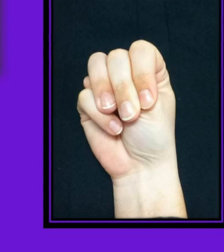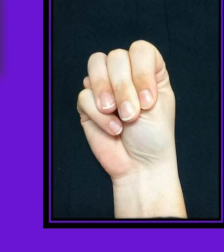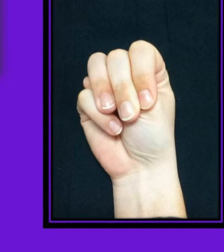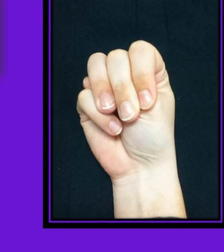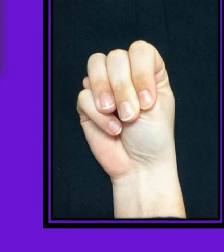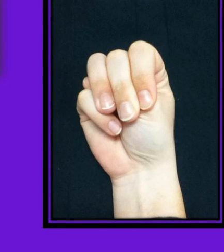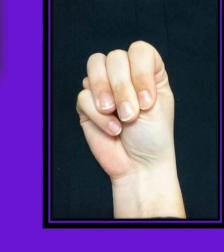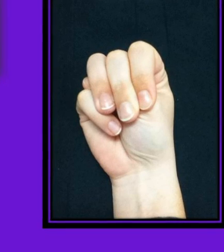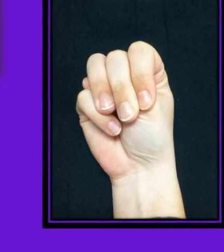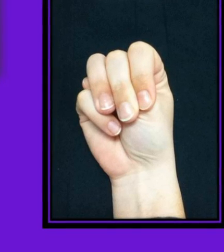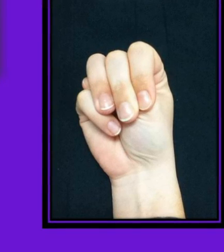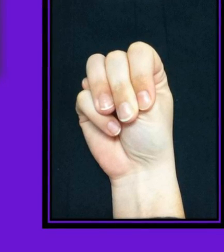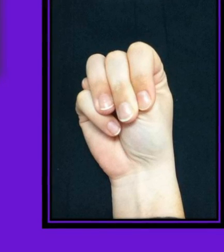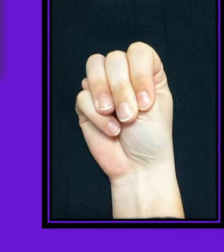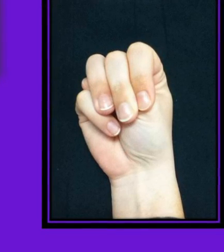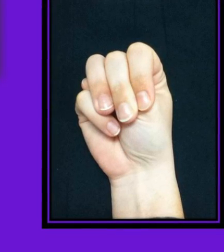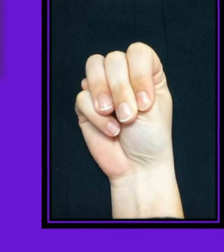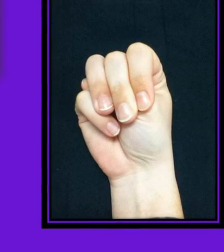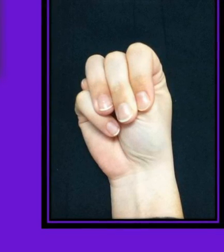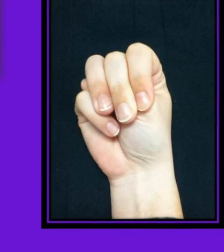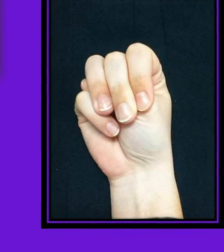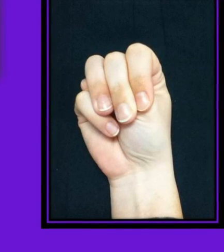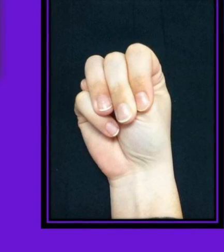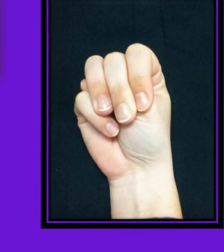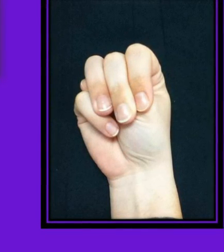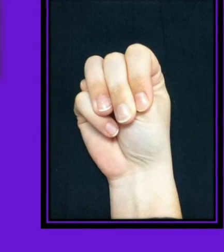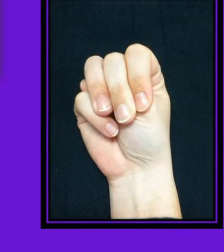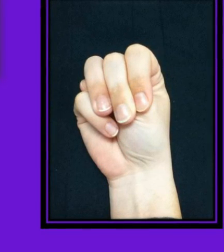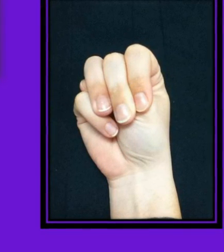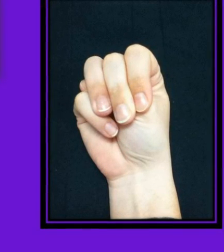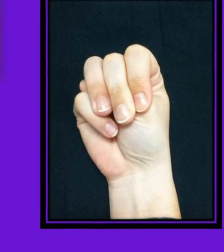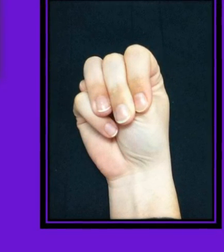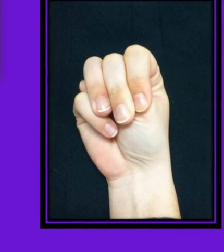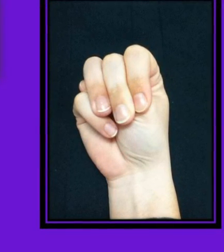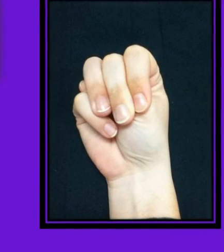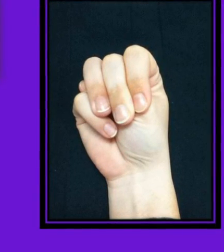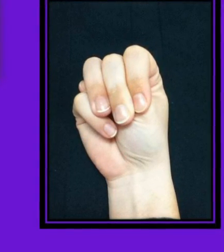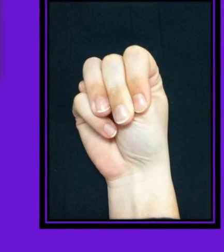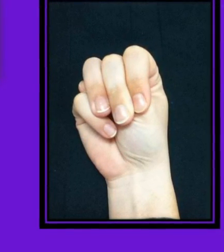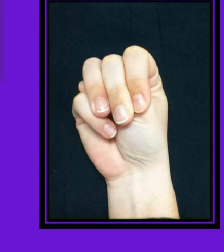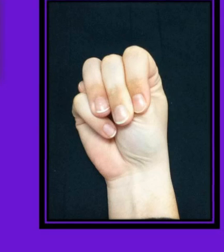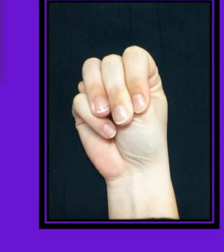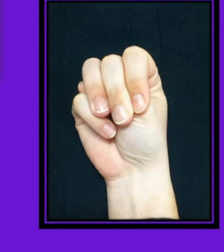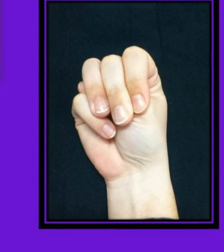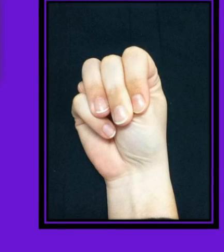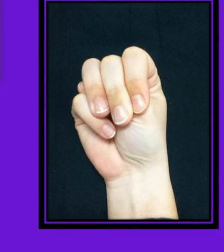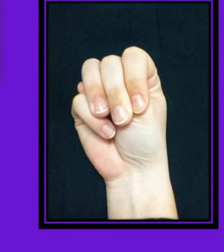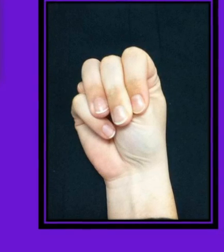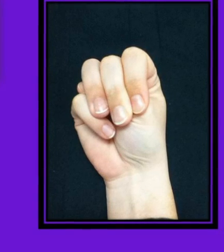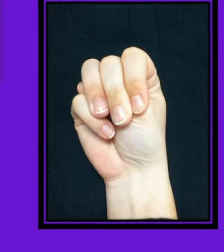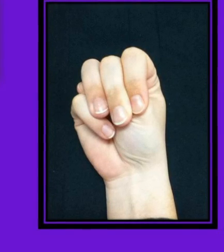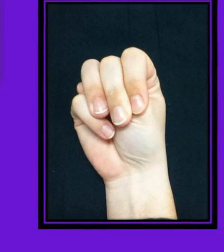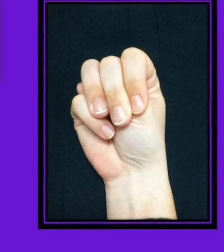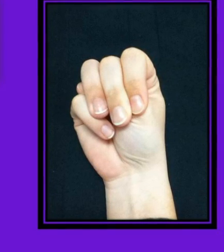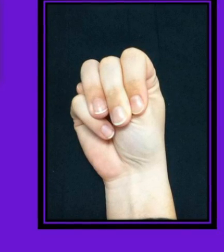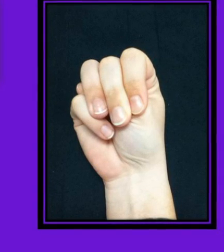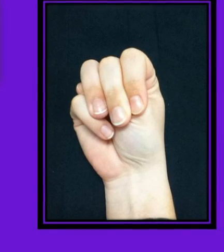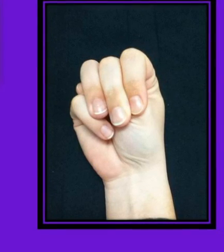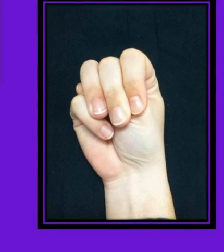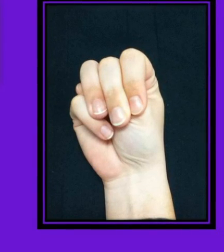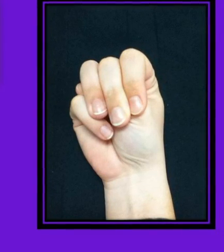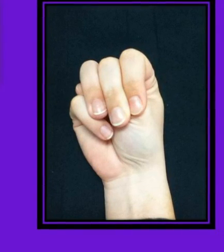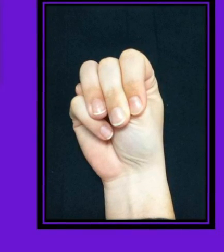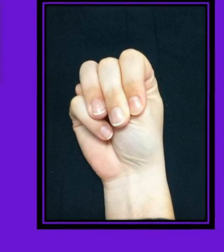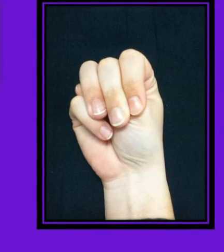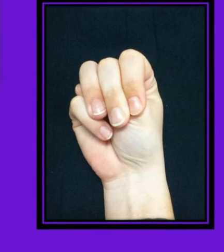the letter M sign correctly, you will see the thumb that you stuck underneath your three fingers in the middle of your